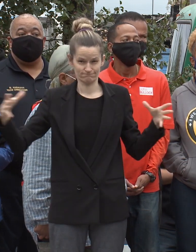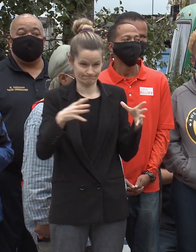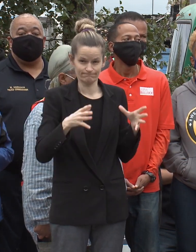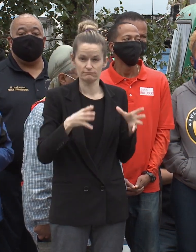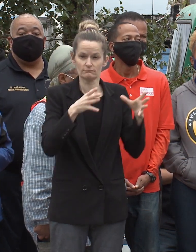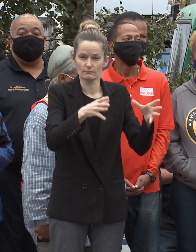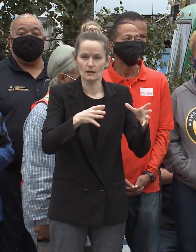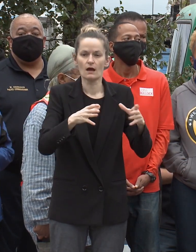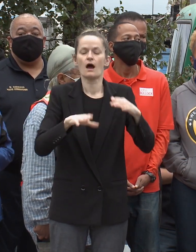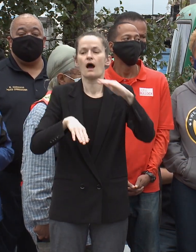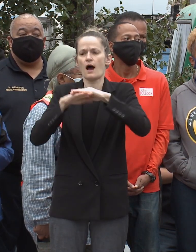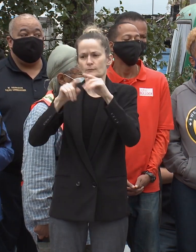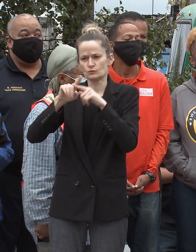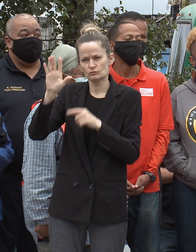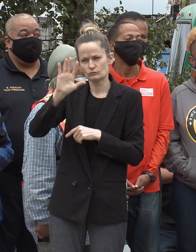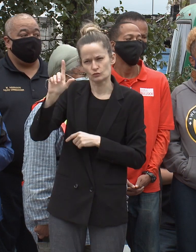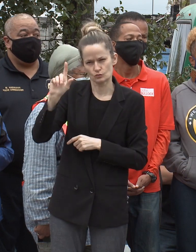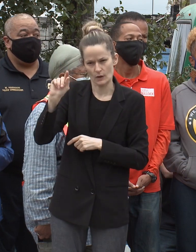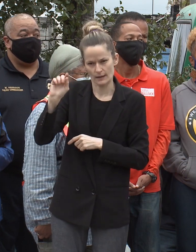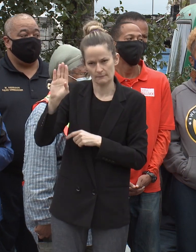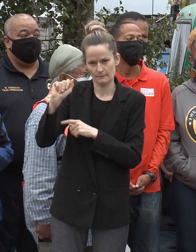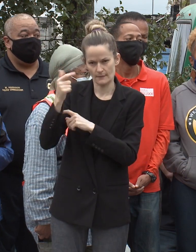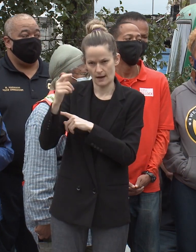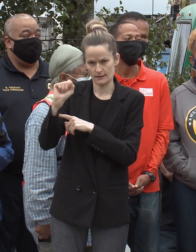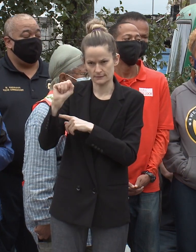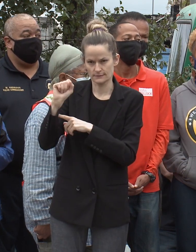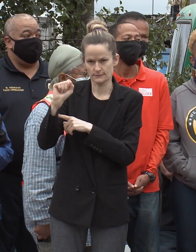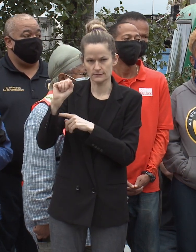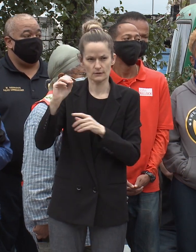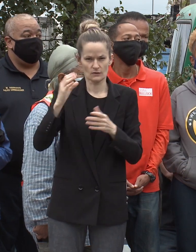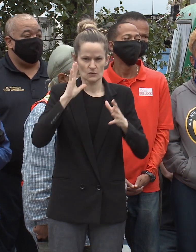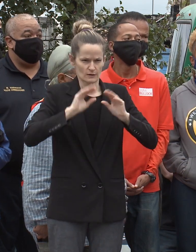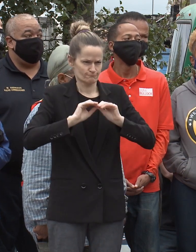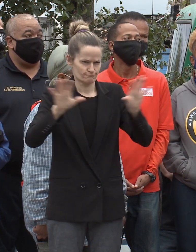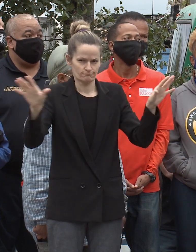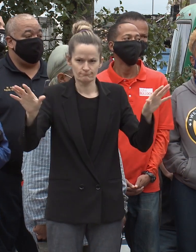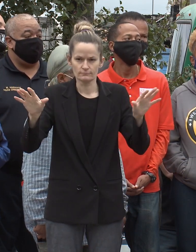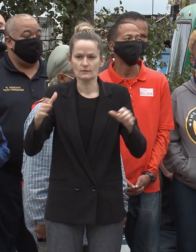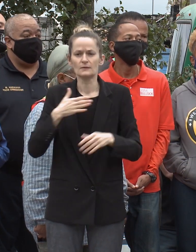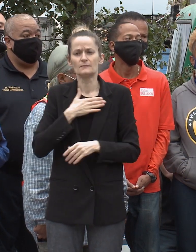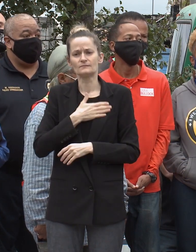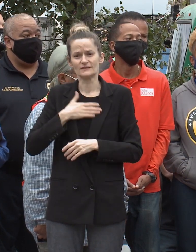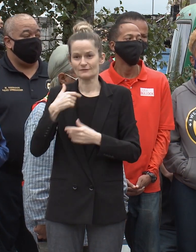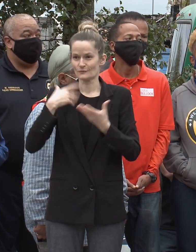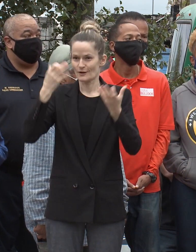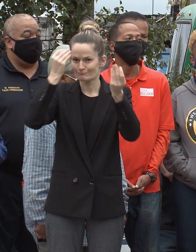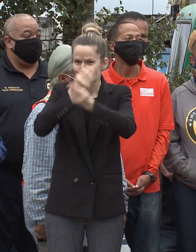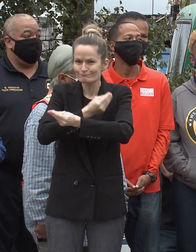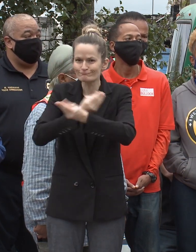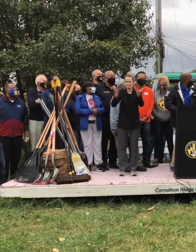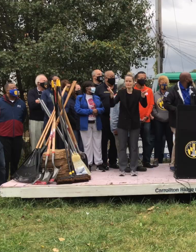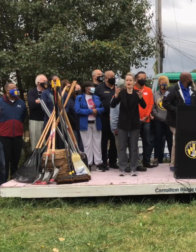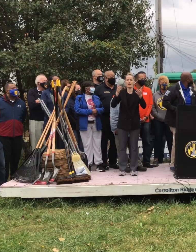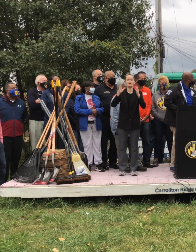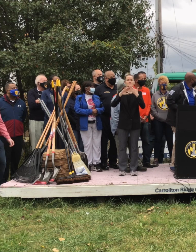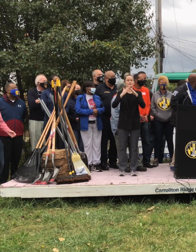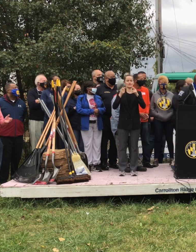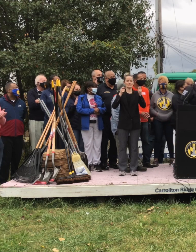out. So now it's my pleasure to announce our City Administrator, Christopher Shorter.